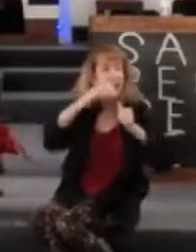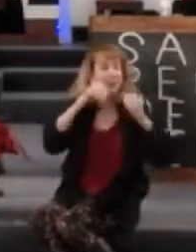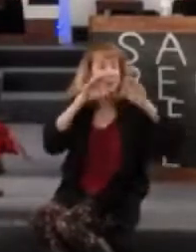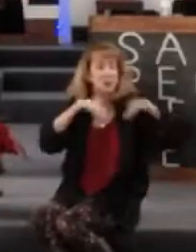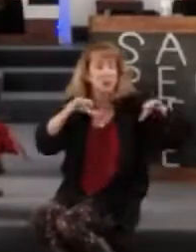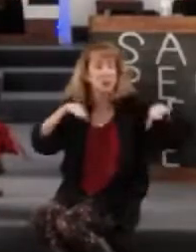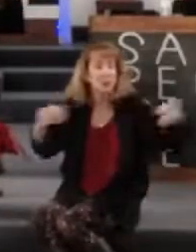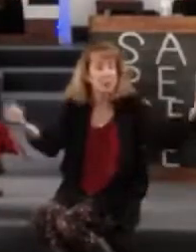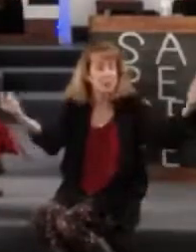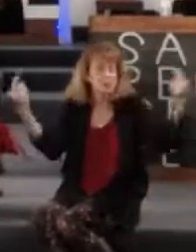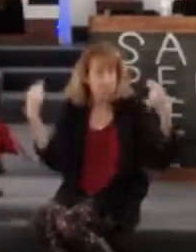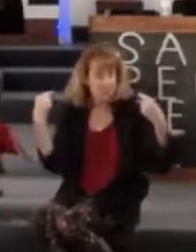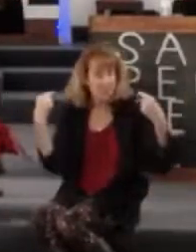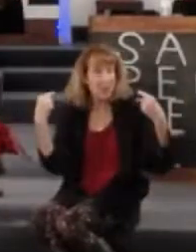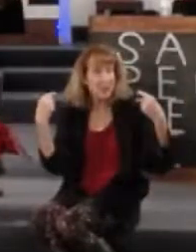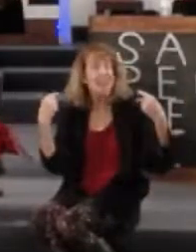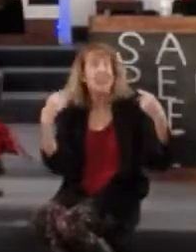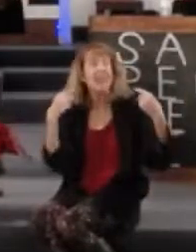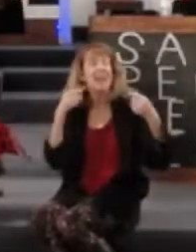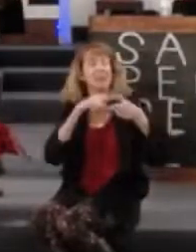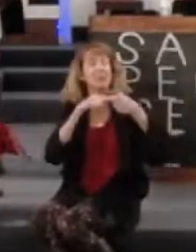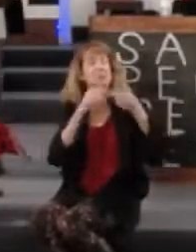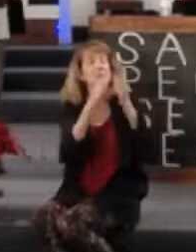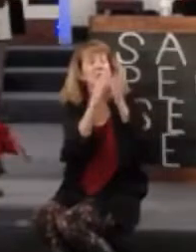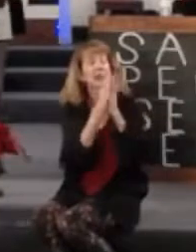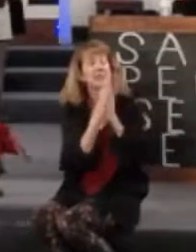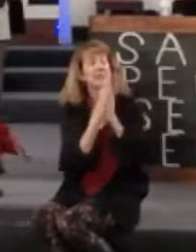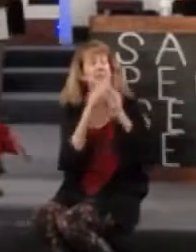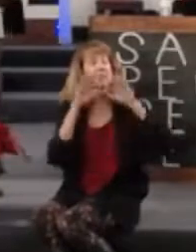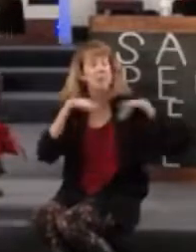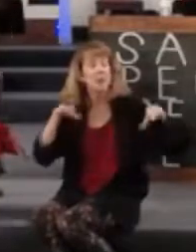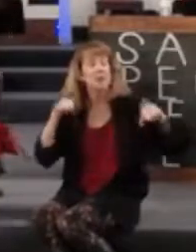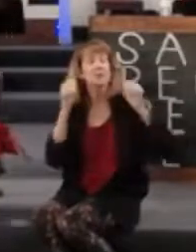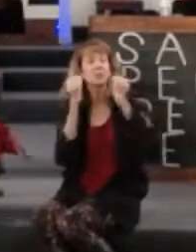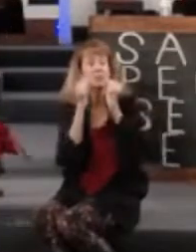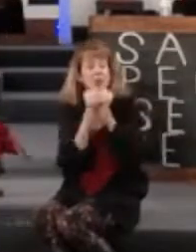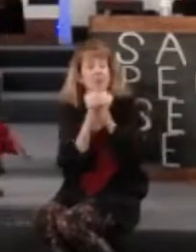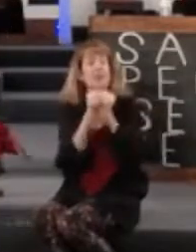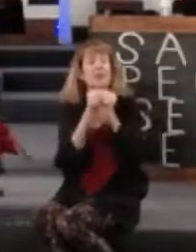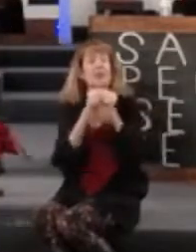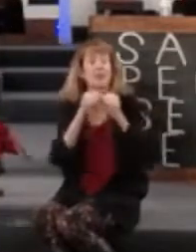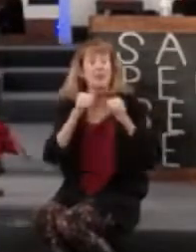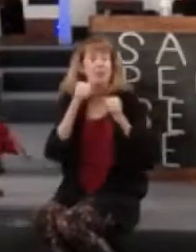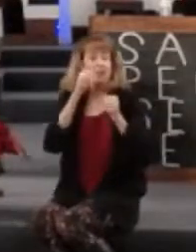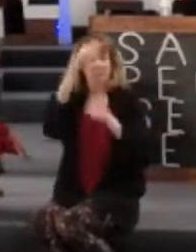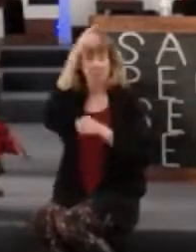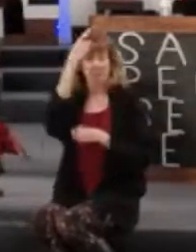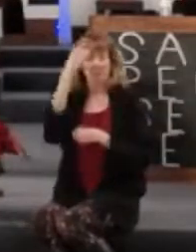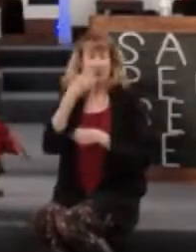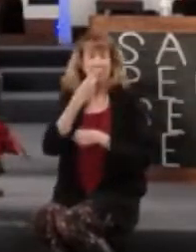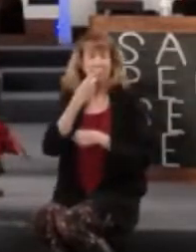And when we come back, I would ask that the parents with their child to be dedicated come and